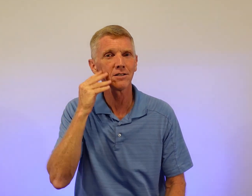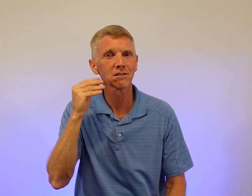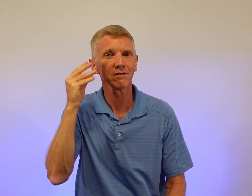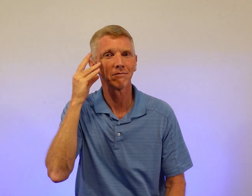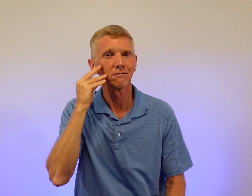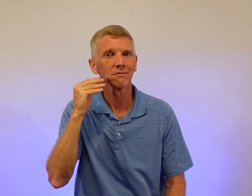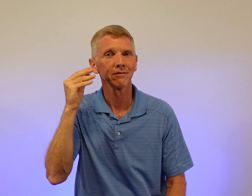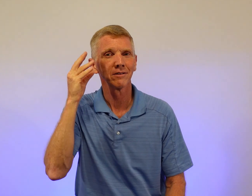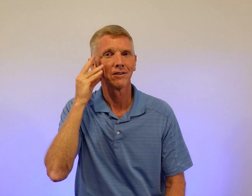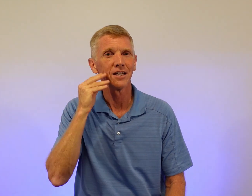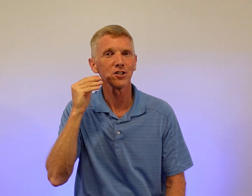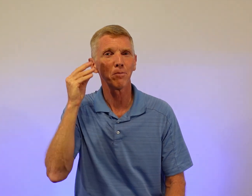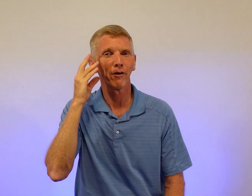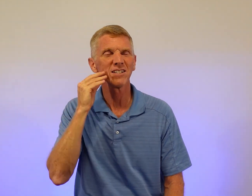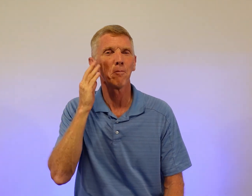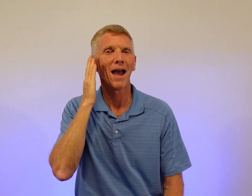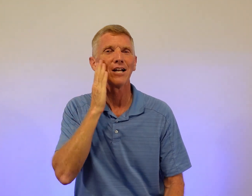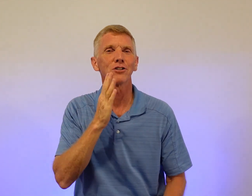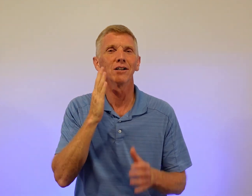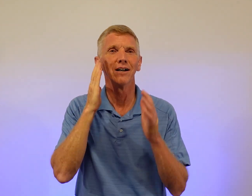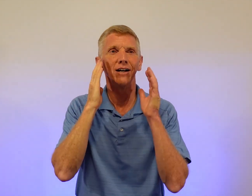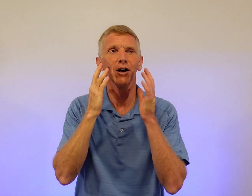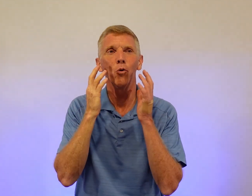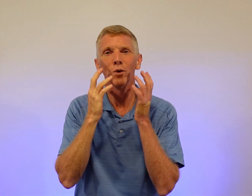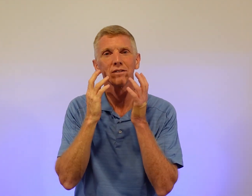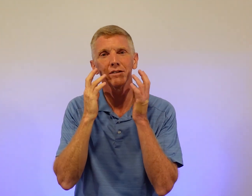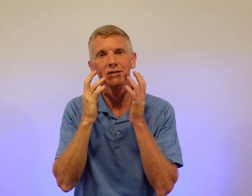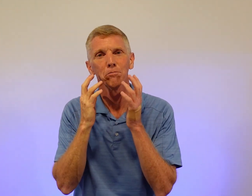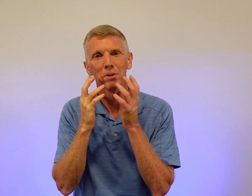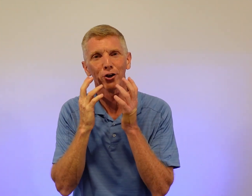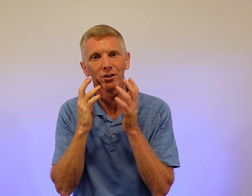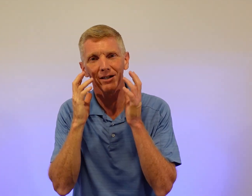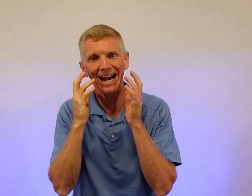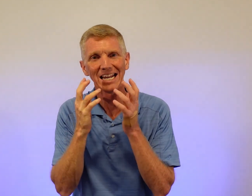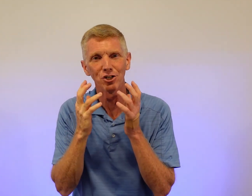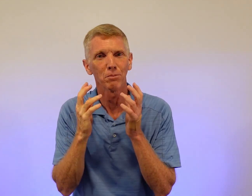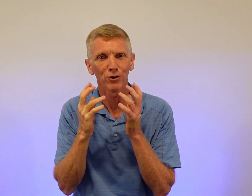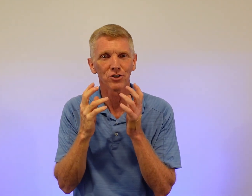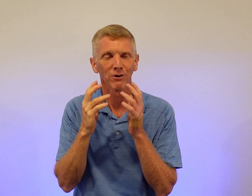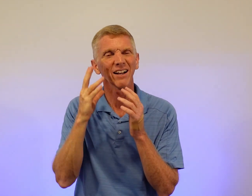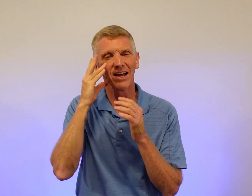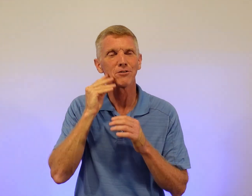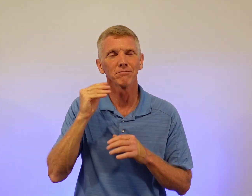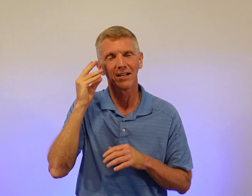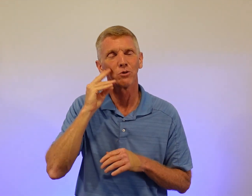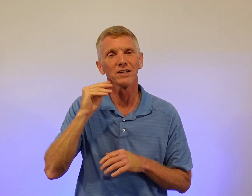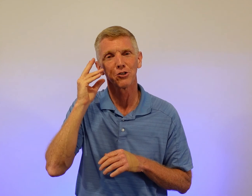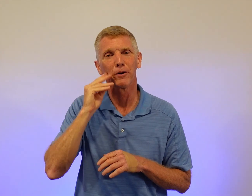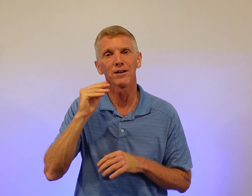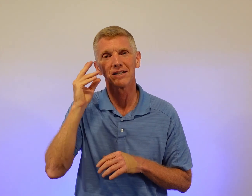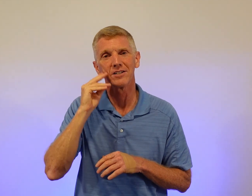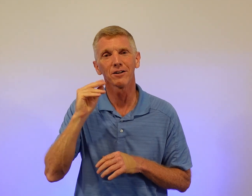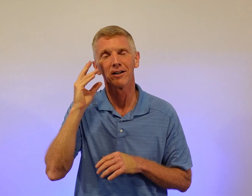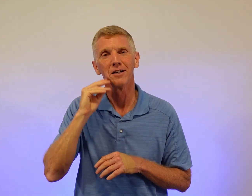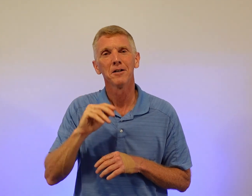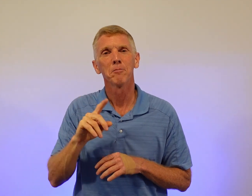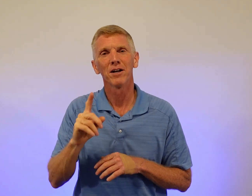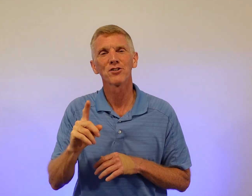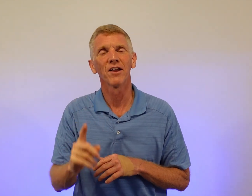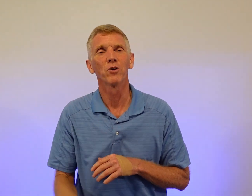experience. Imagine a wizened, bearded, aged person, right? That's what experience is here. But here's another one you